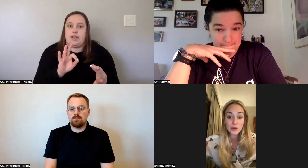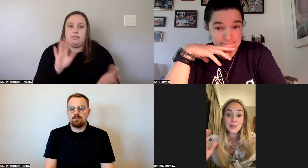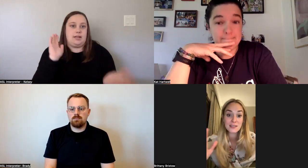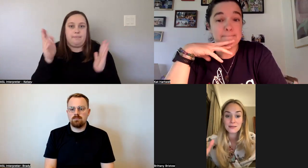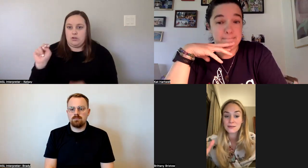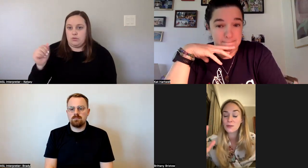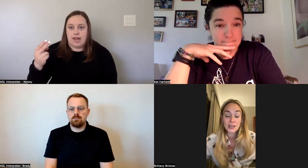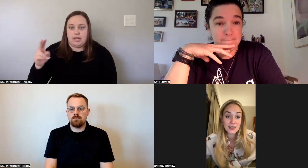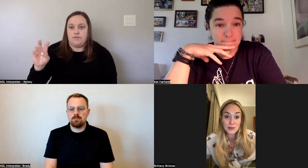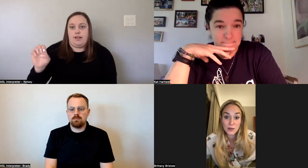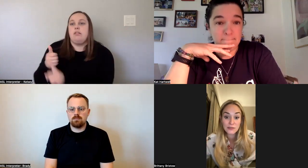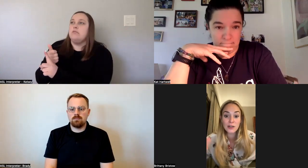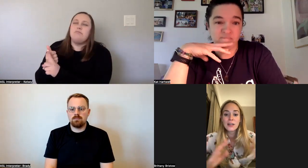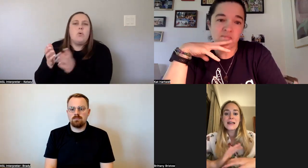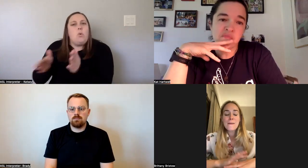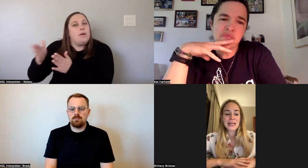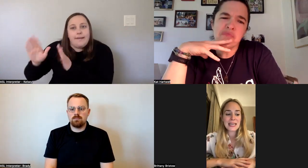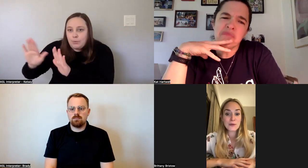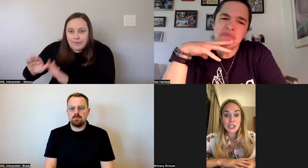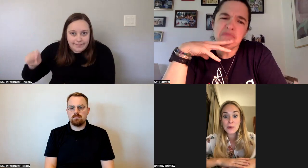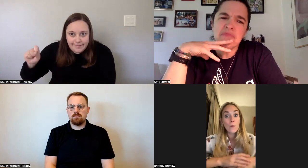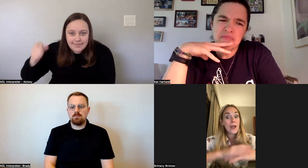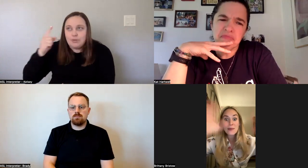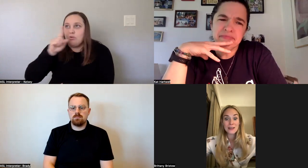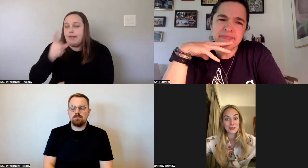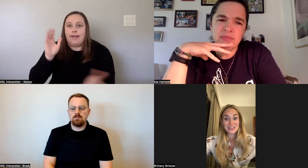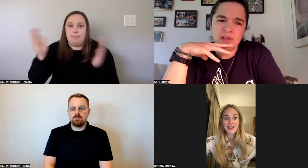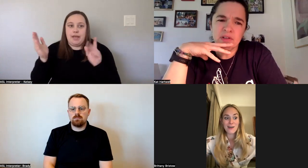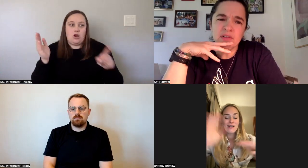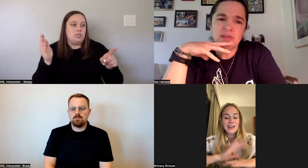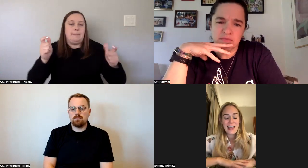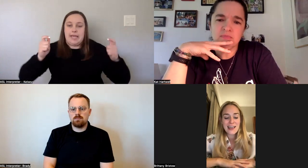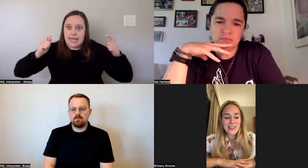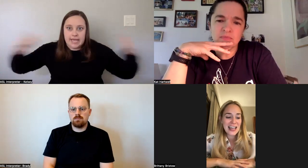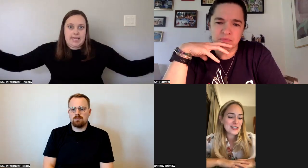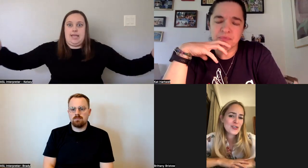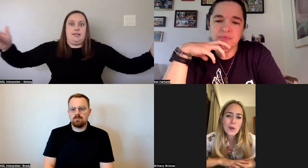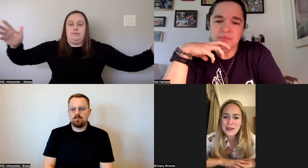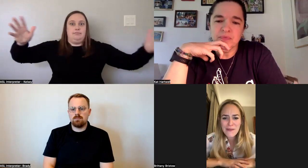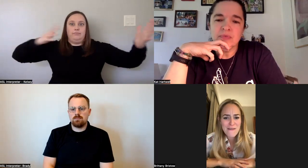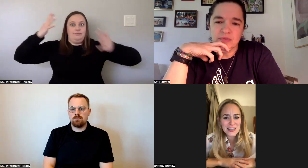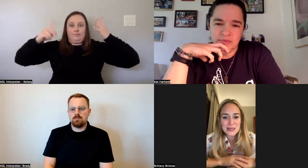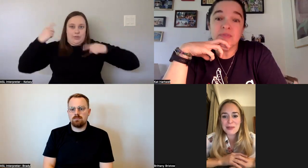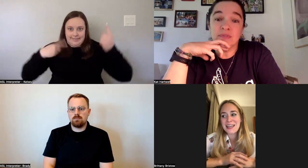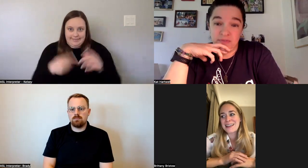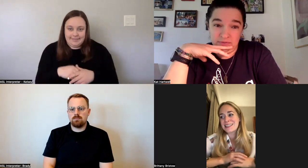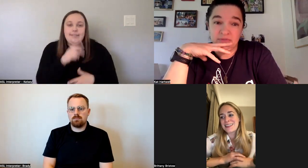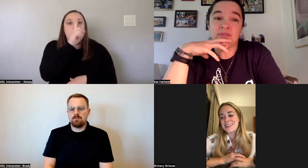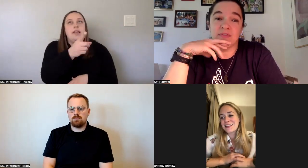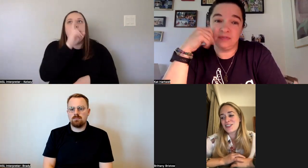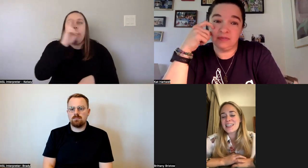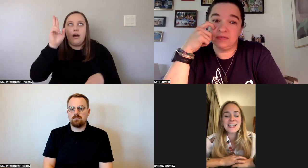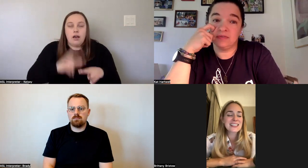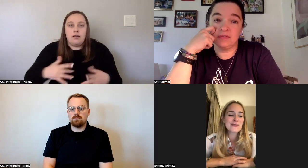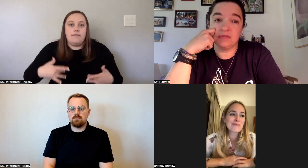say Nashville wasn't organized and wonderful, but it was just a way bigger scale. And they had so many fun events planned,